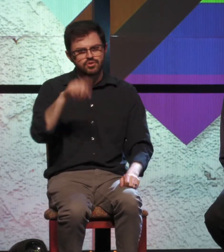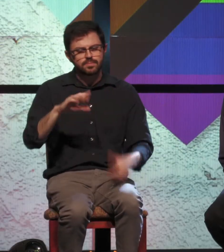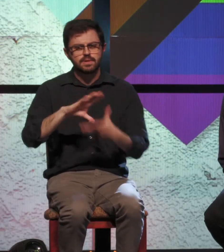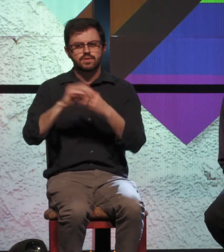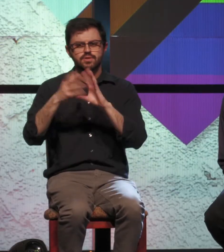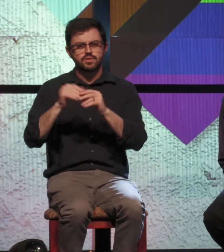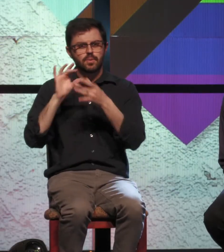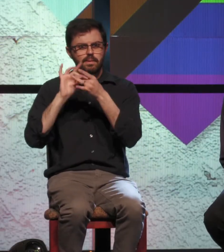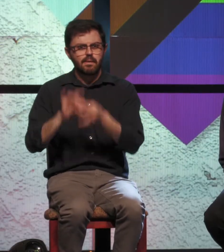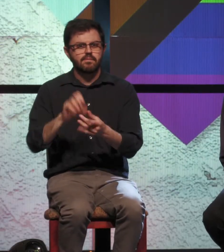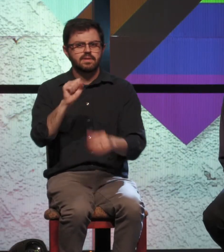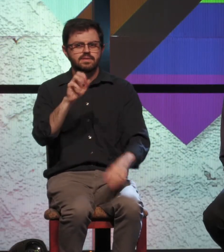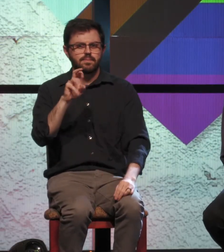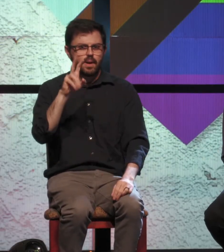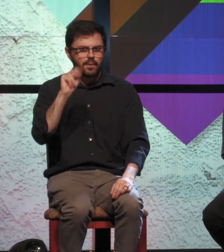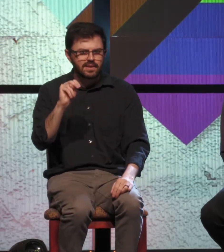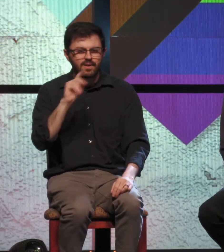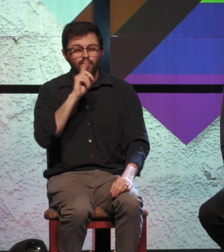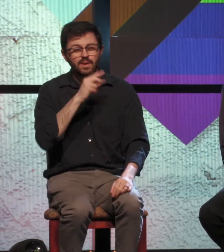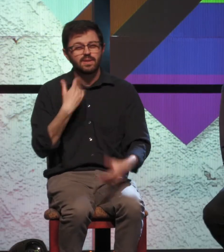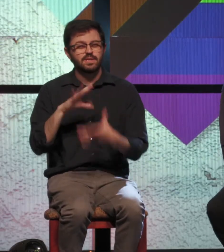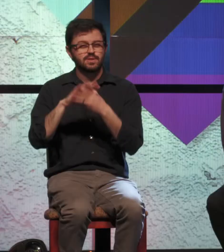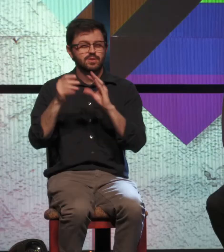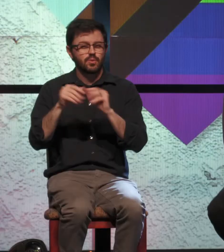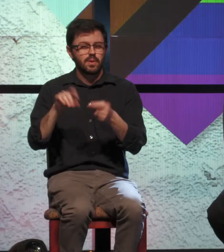of the bad leaders. That's what it could be called.